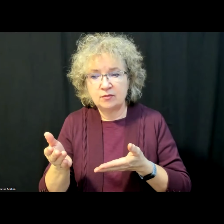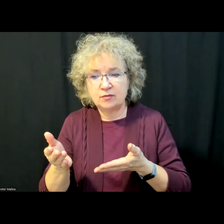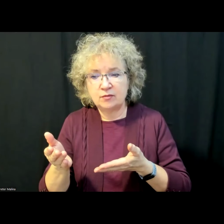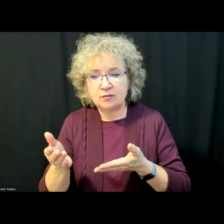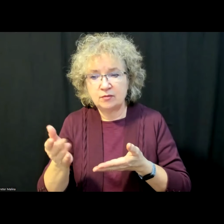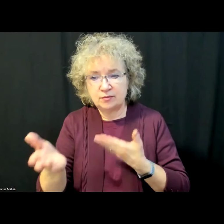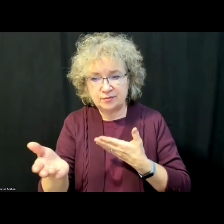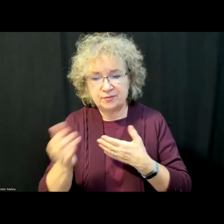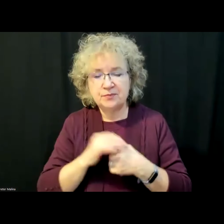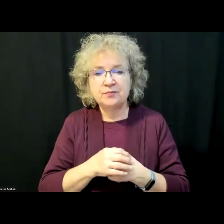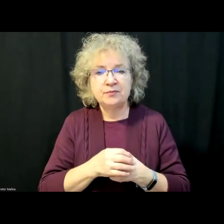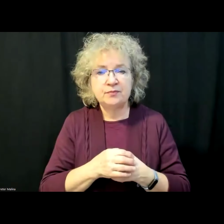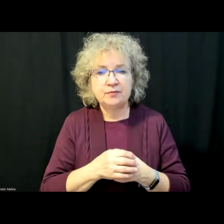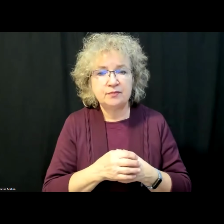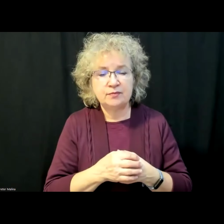There you go.